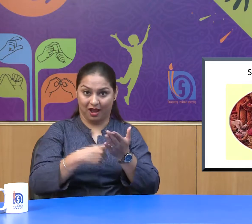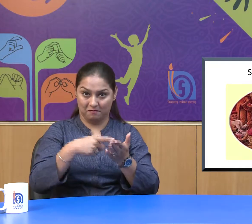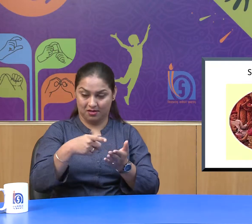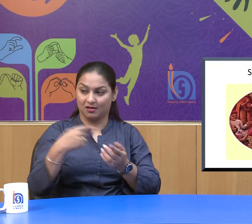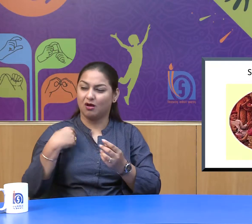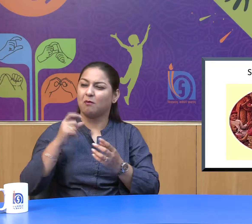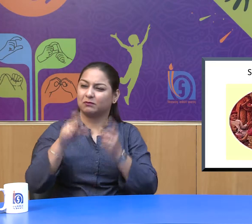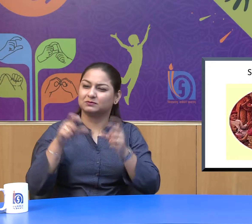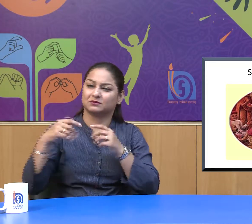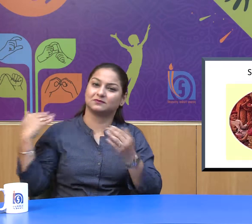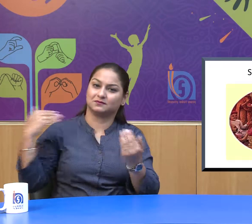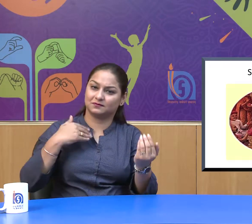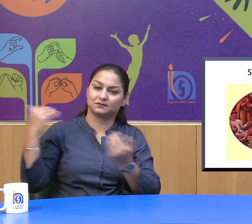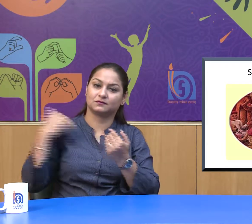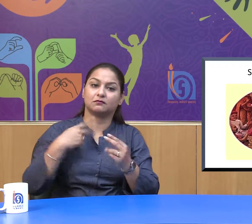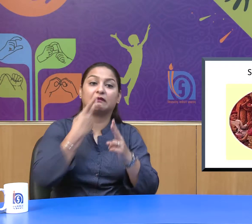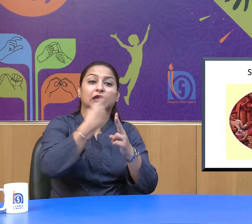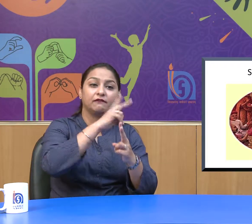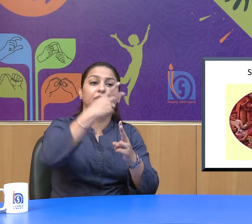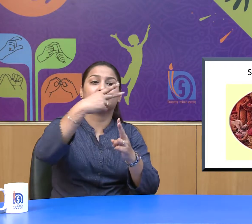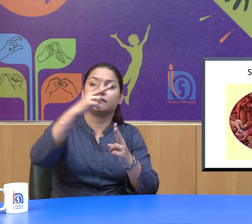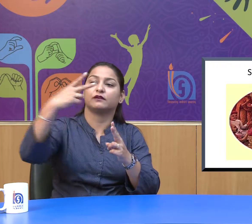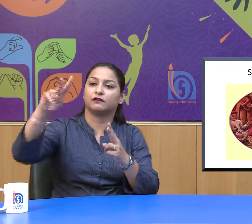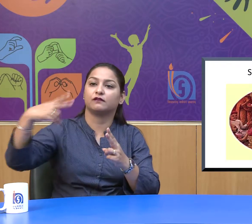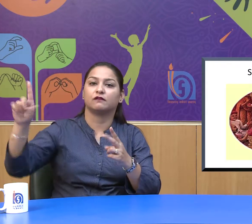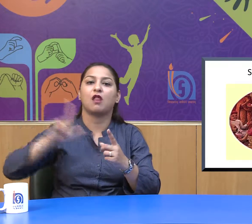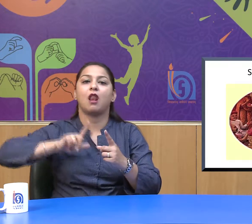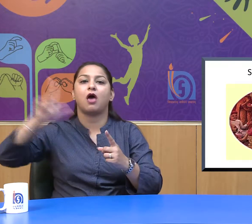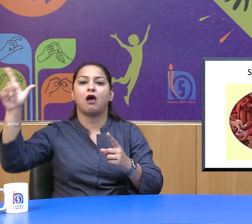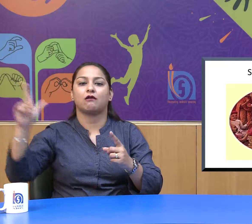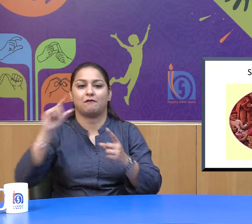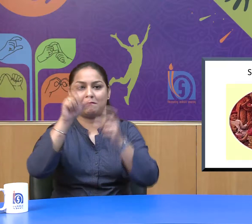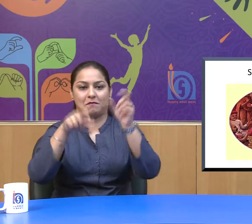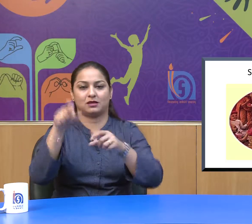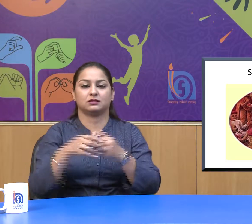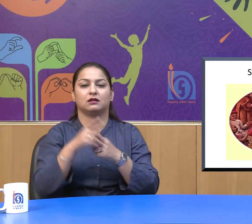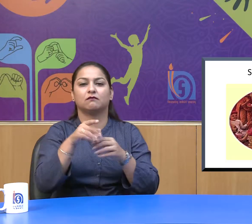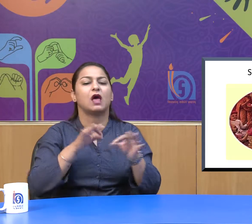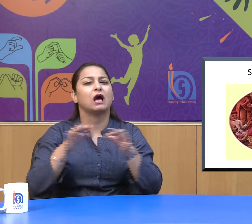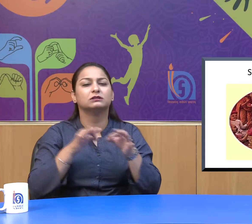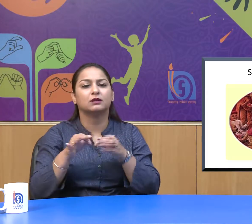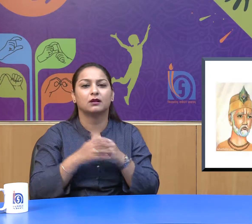to different walks of life. For example, Kabir